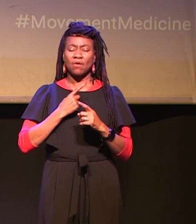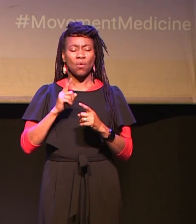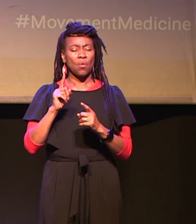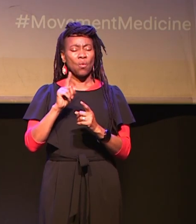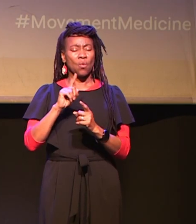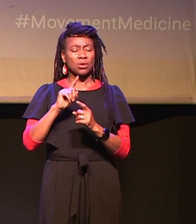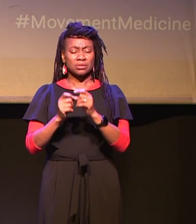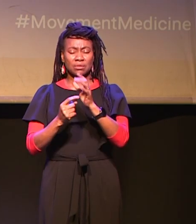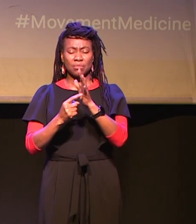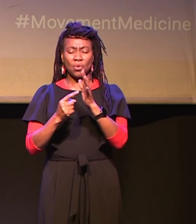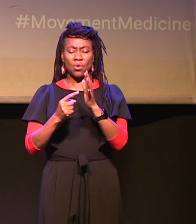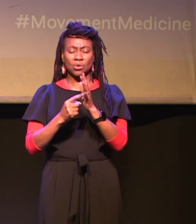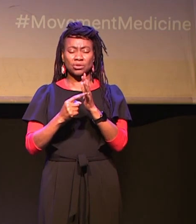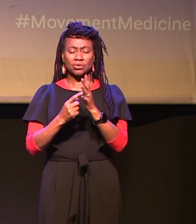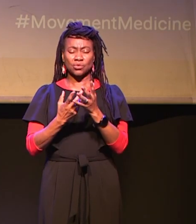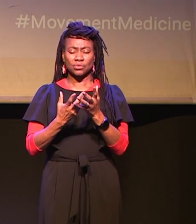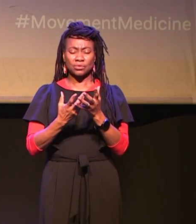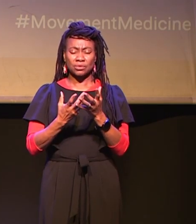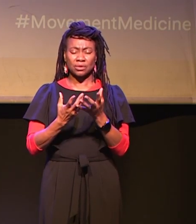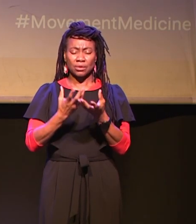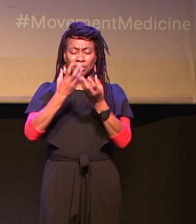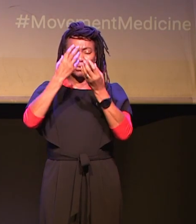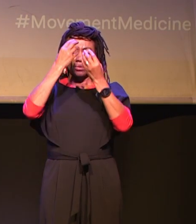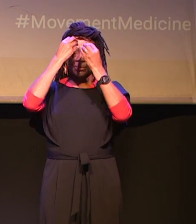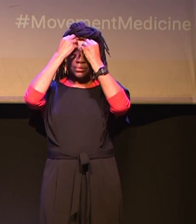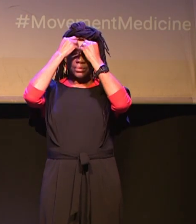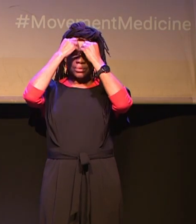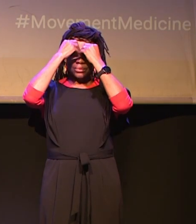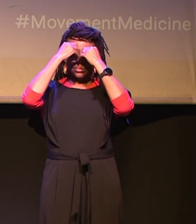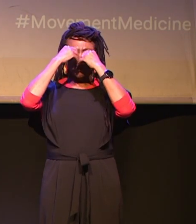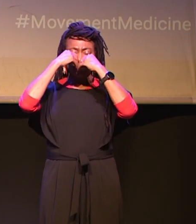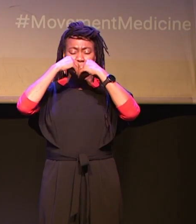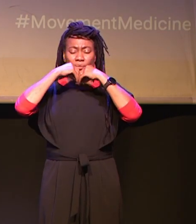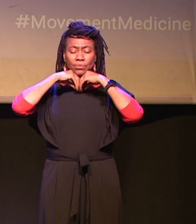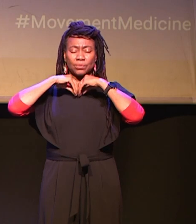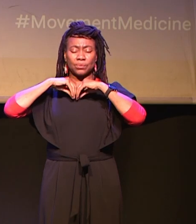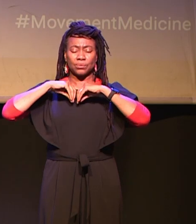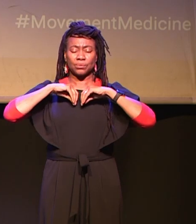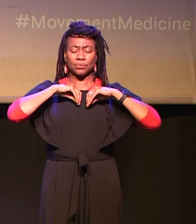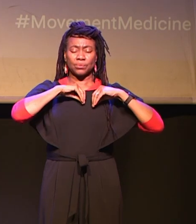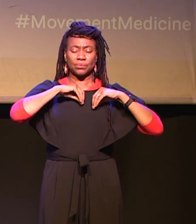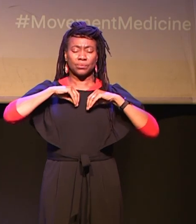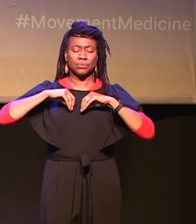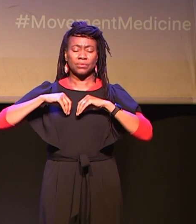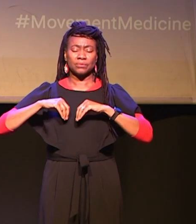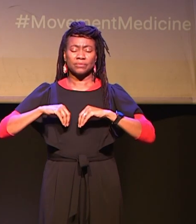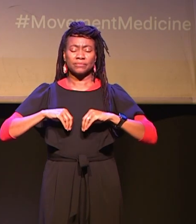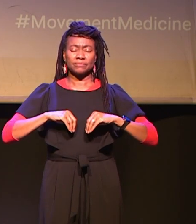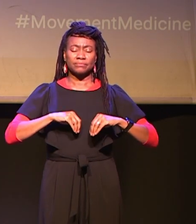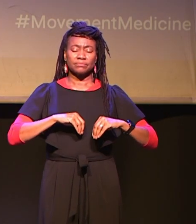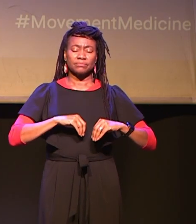and let it move through your tissues, through your body, through your face, wherever it needs to